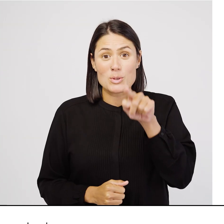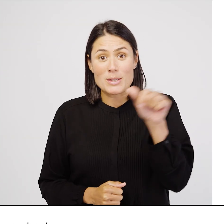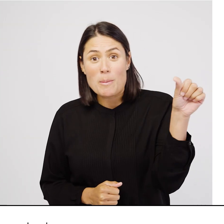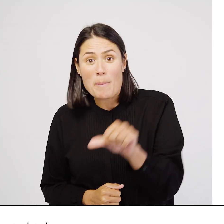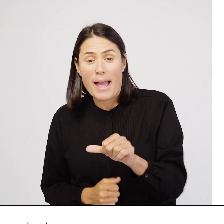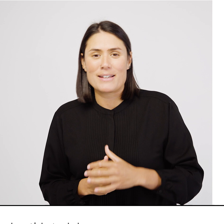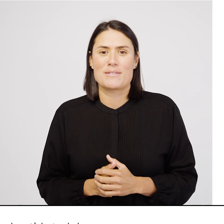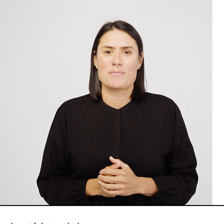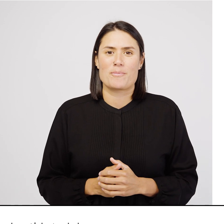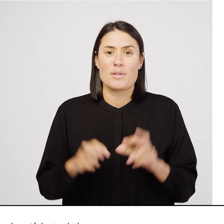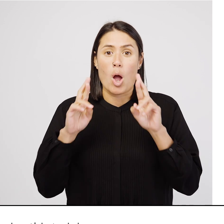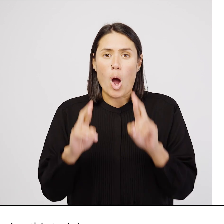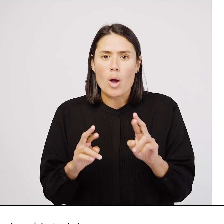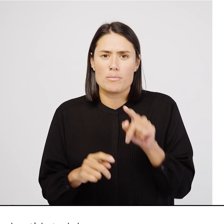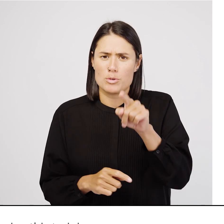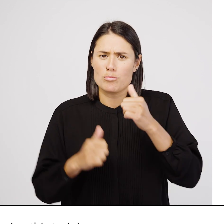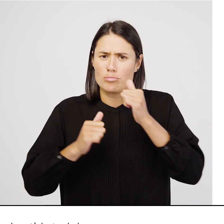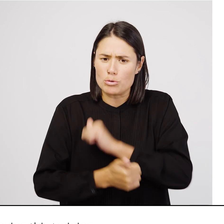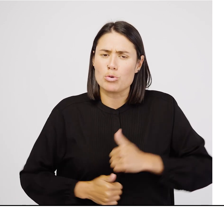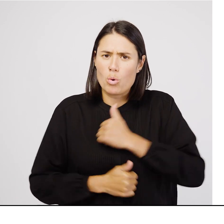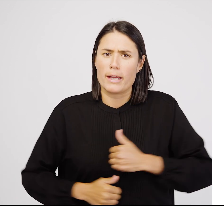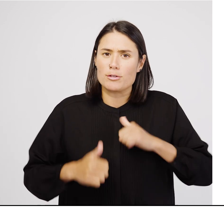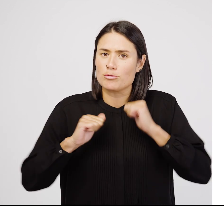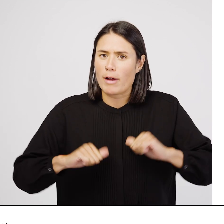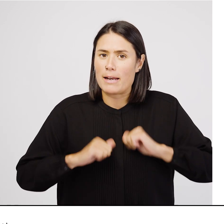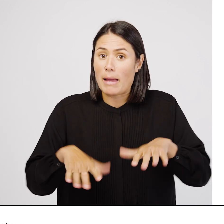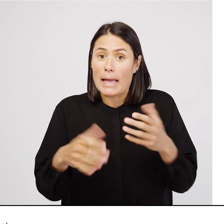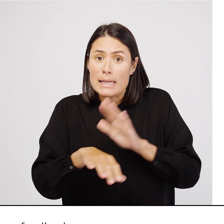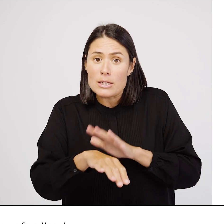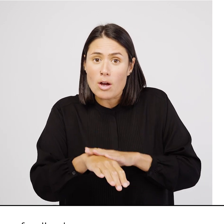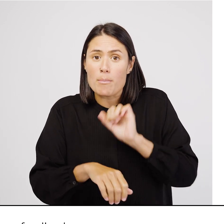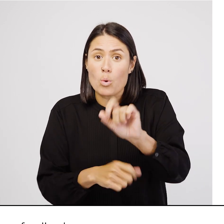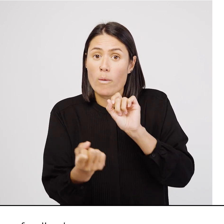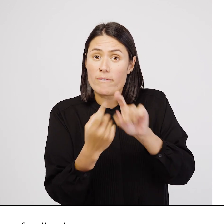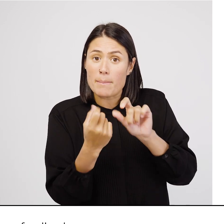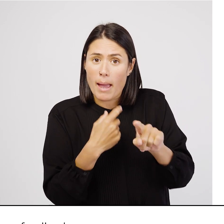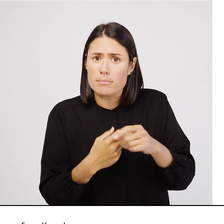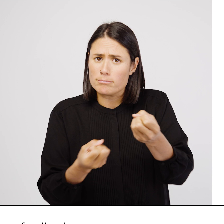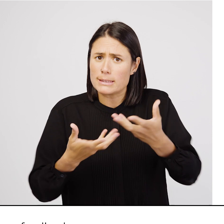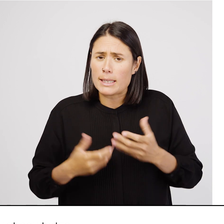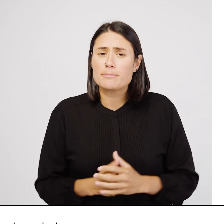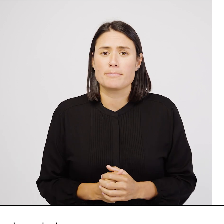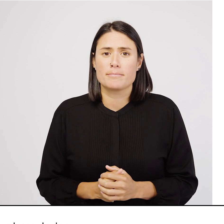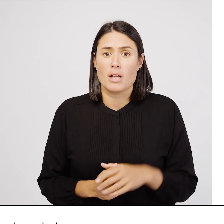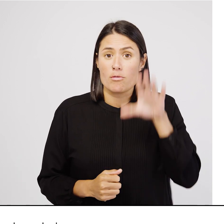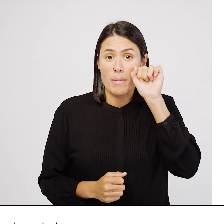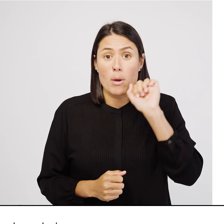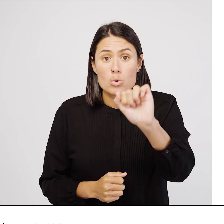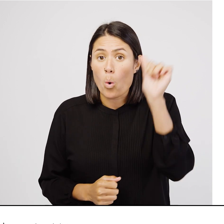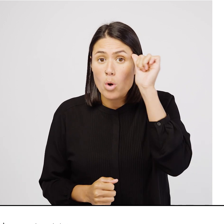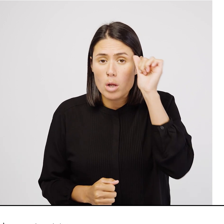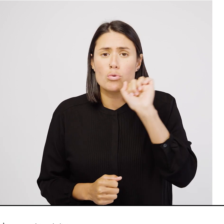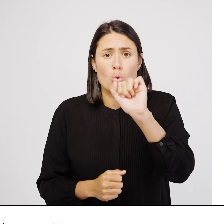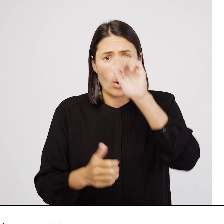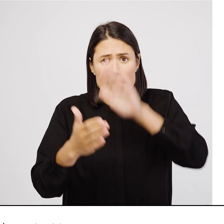Good to see you back. We hope you're enjoying this training, and please at any time send through your feedback. Remember, your knowledge